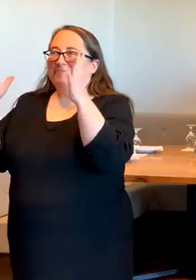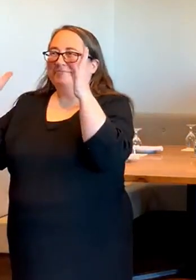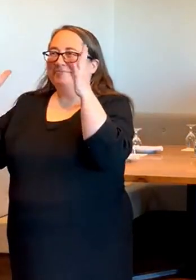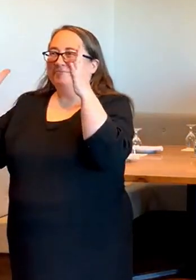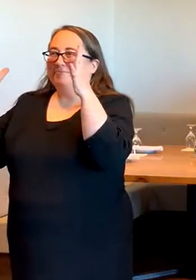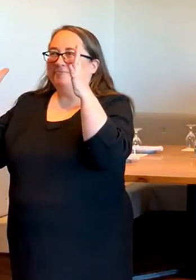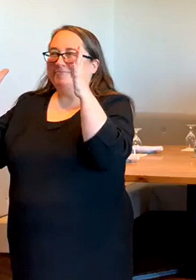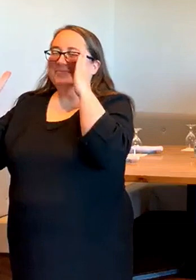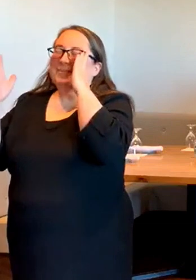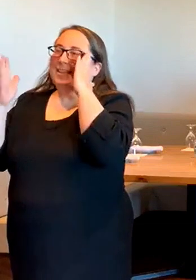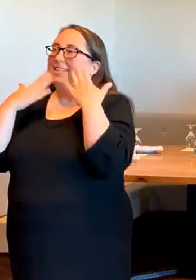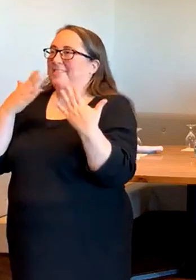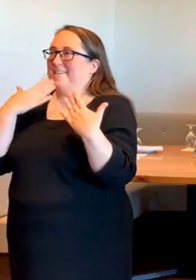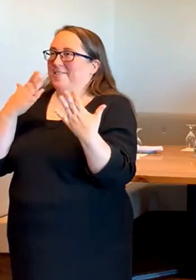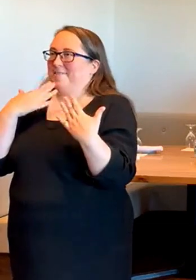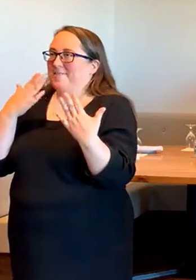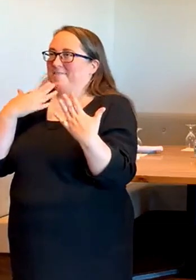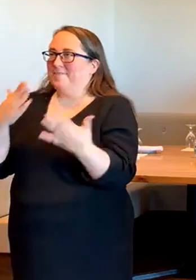Thank you.